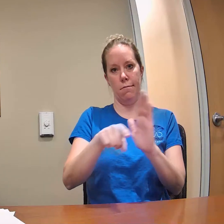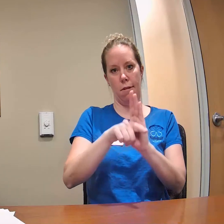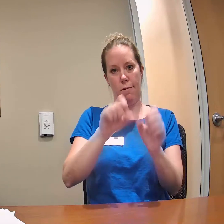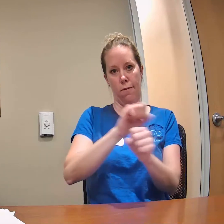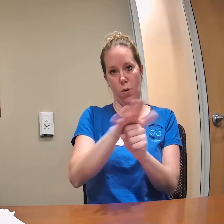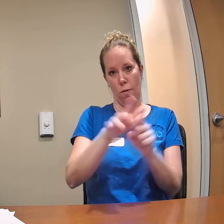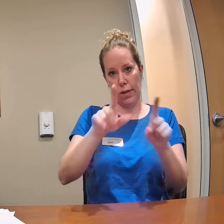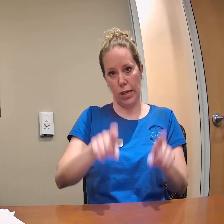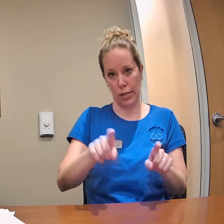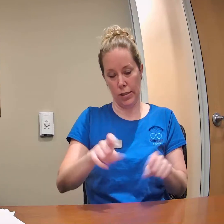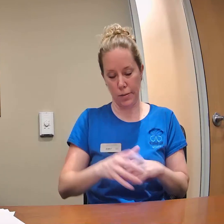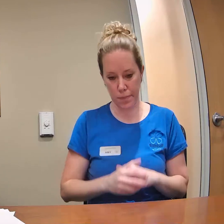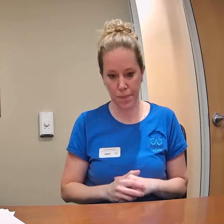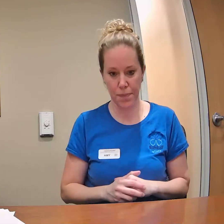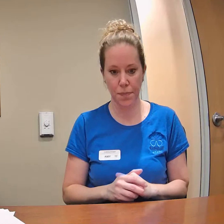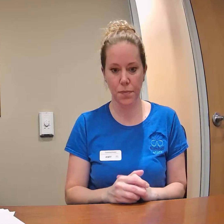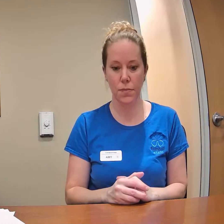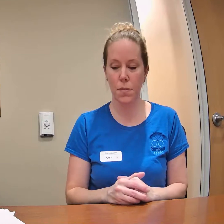positive.